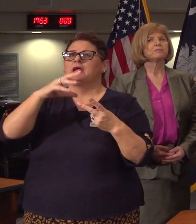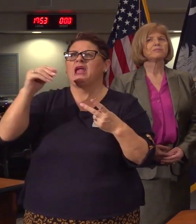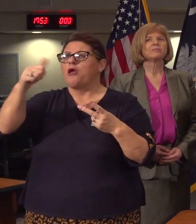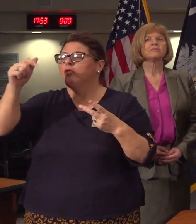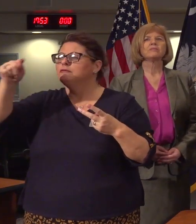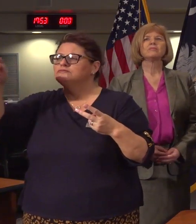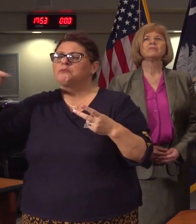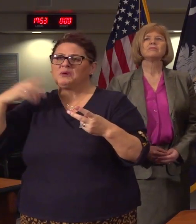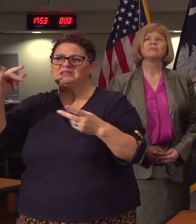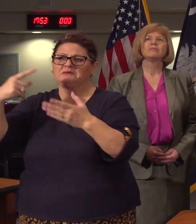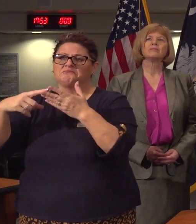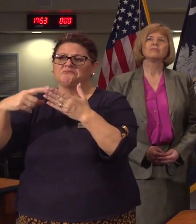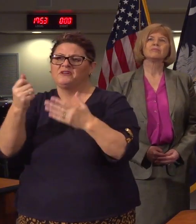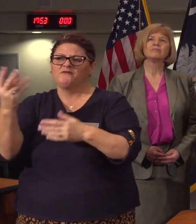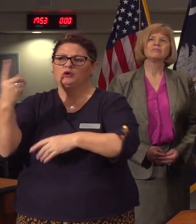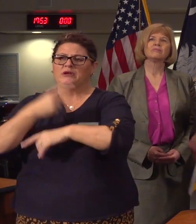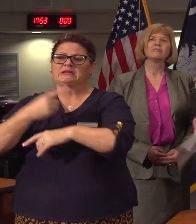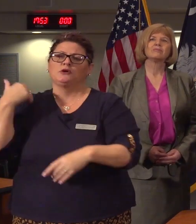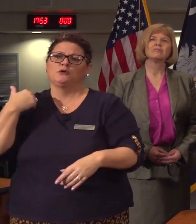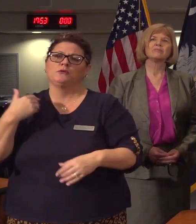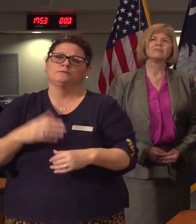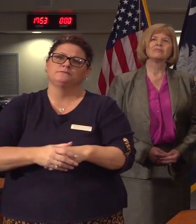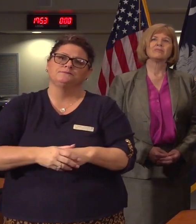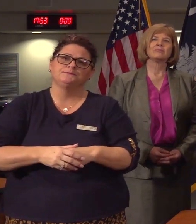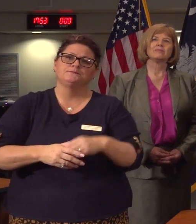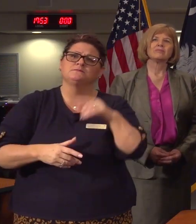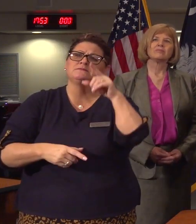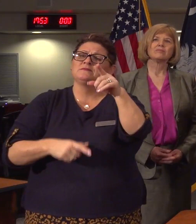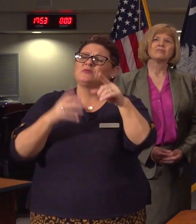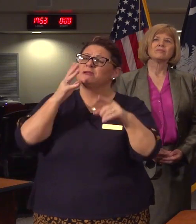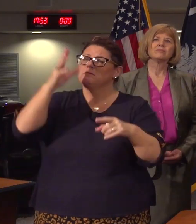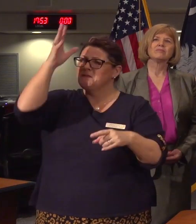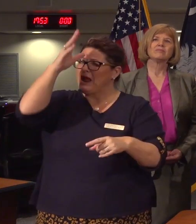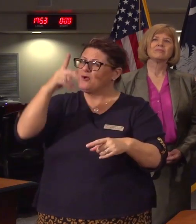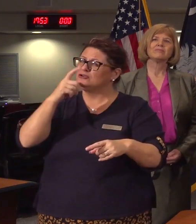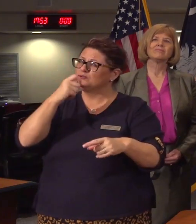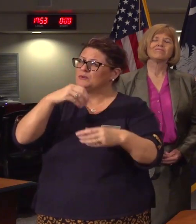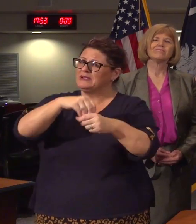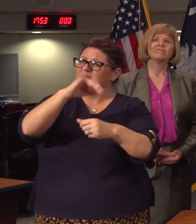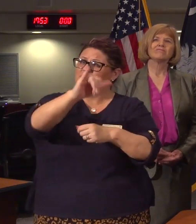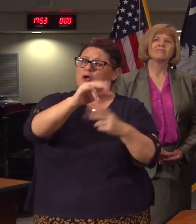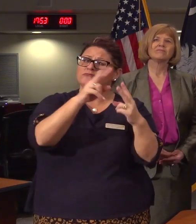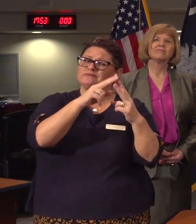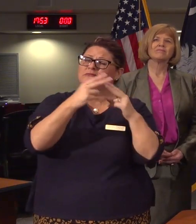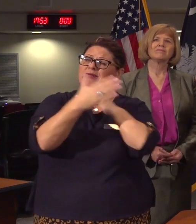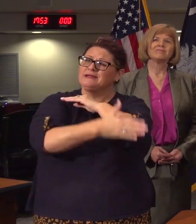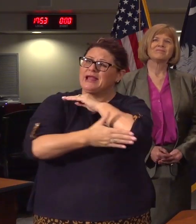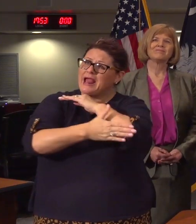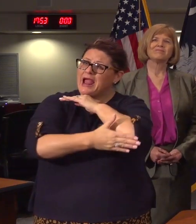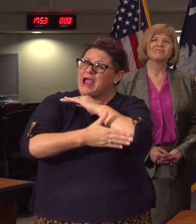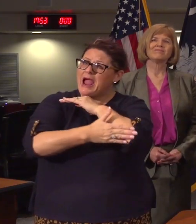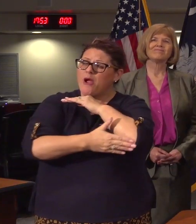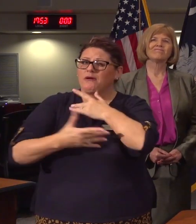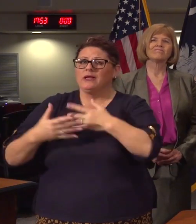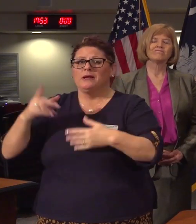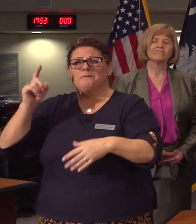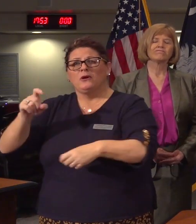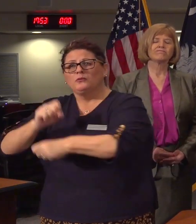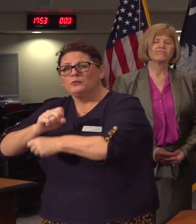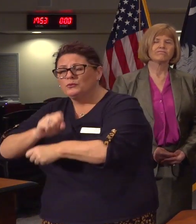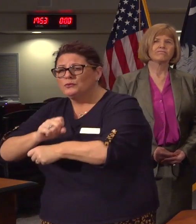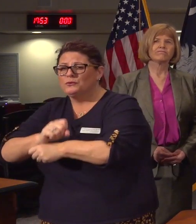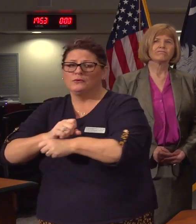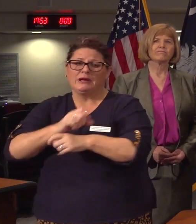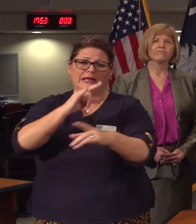others. Governor, what's your message to these parents in these affected counties that have students now home from school and they're juggling work, they don't know what to